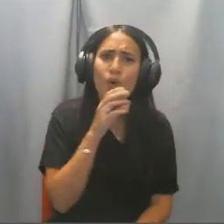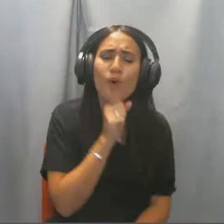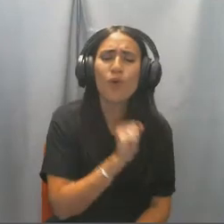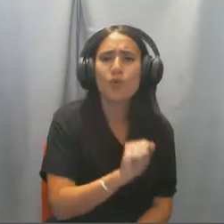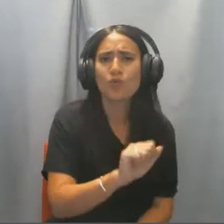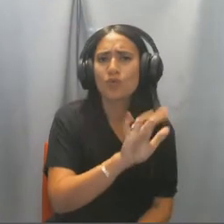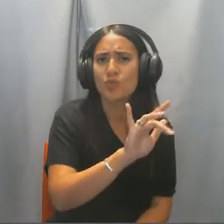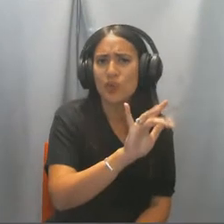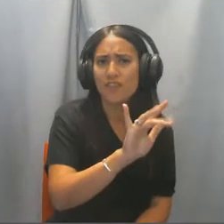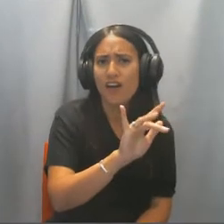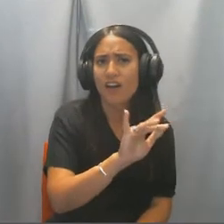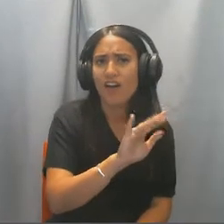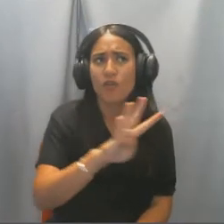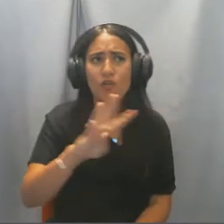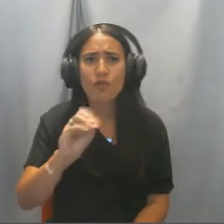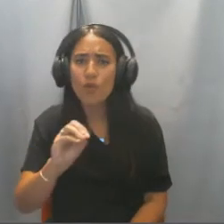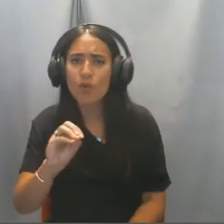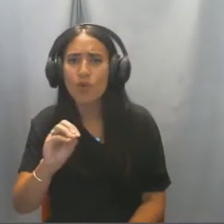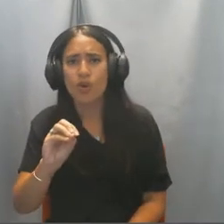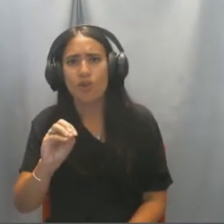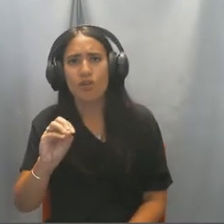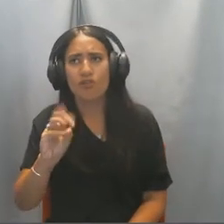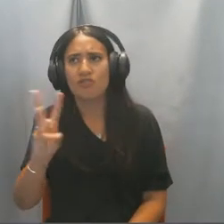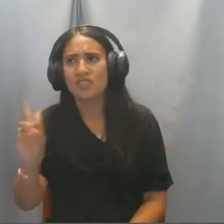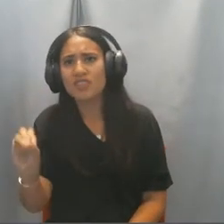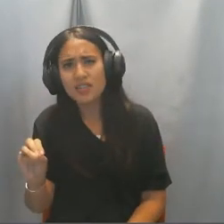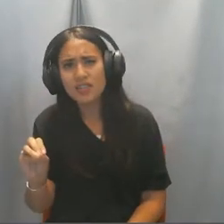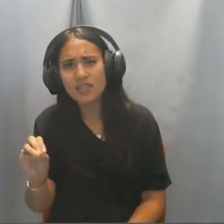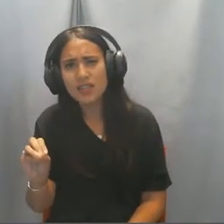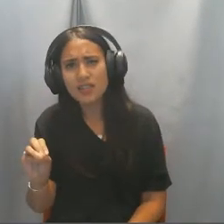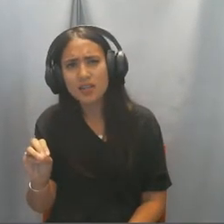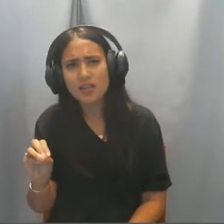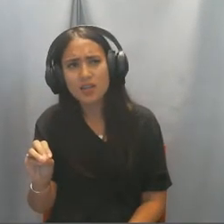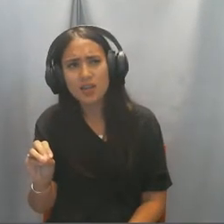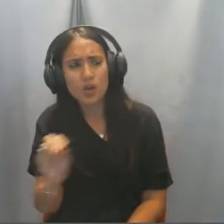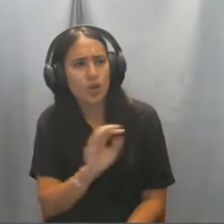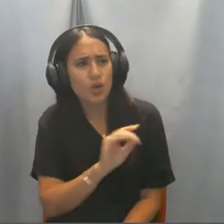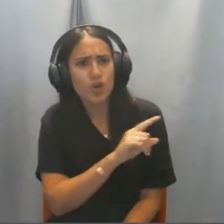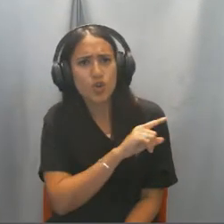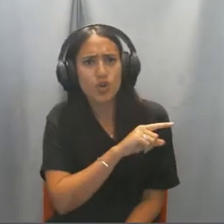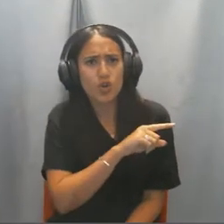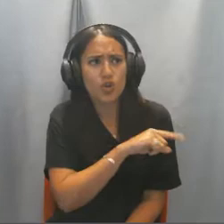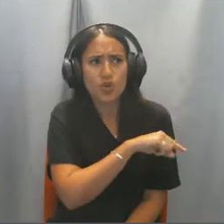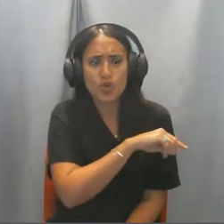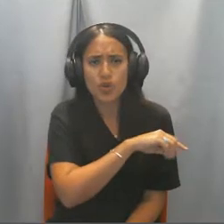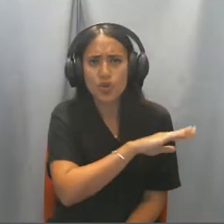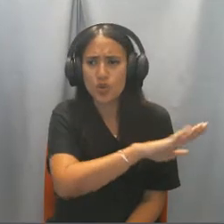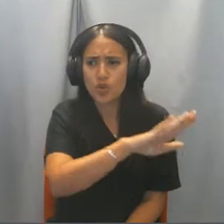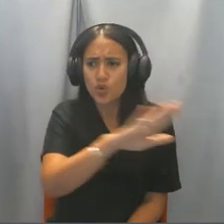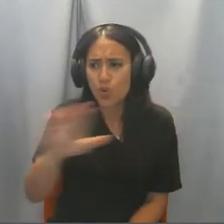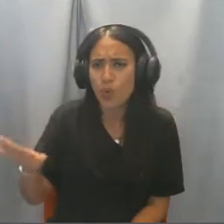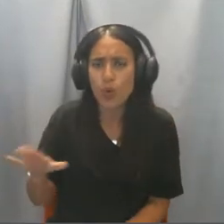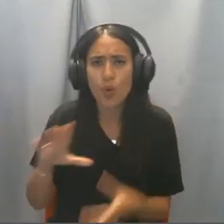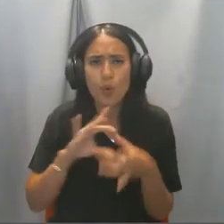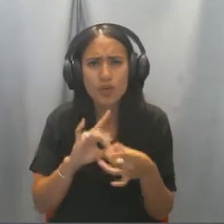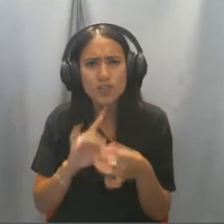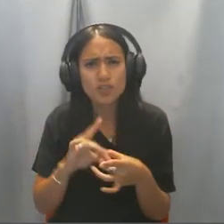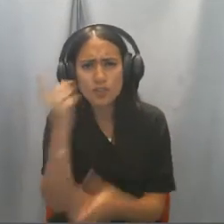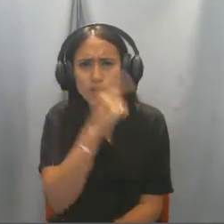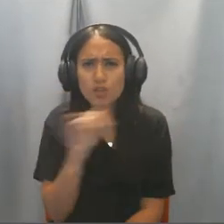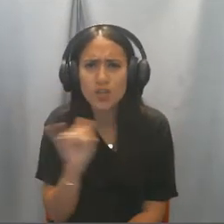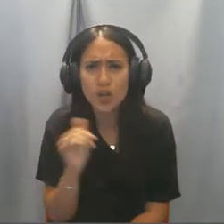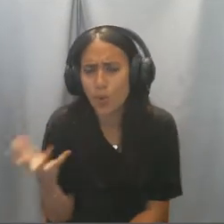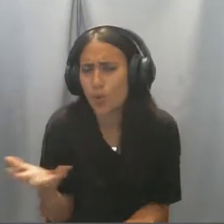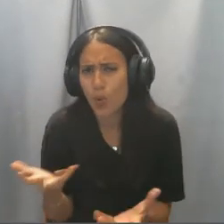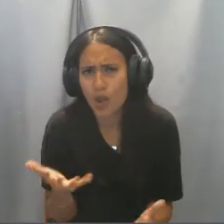into relationships even look like? Well, the possibilities are practically endless. It might be something